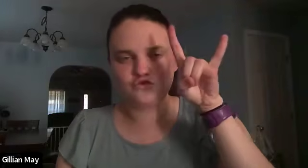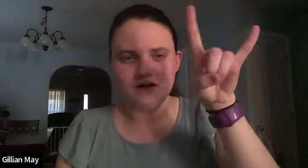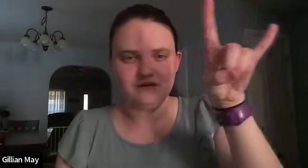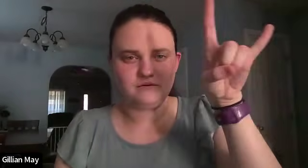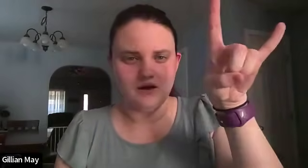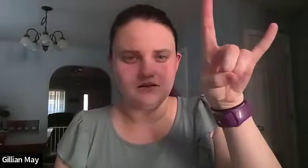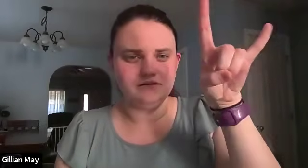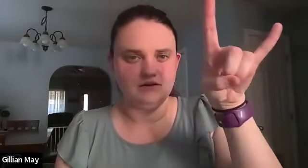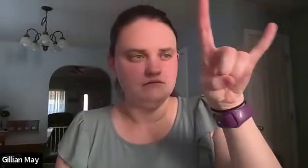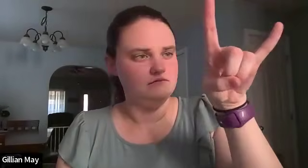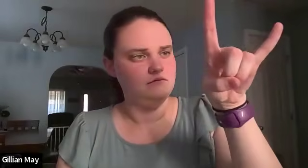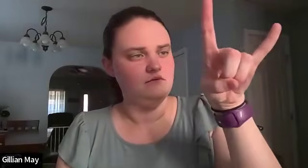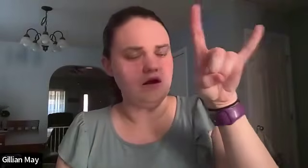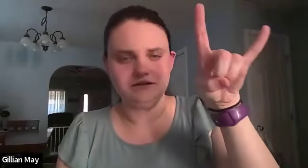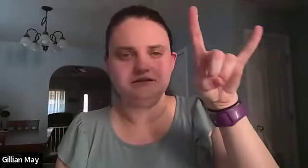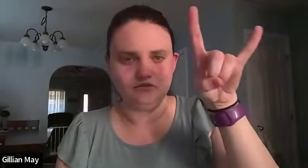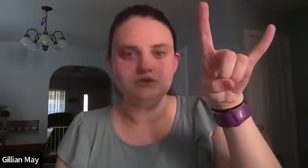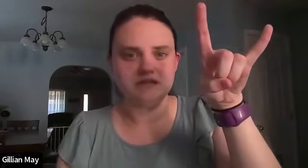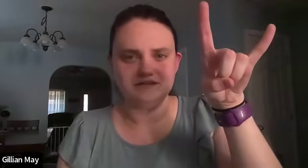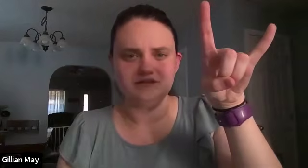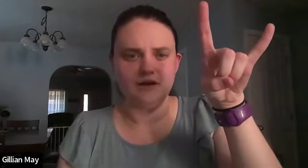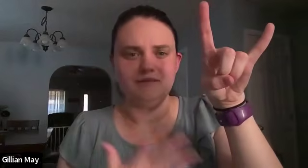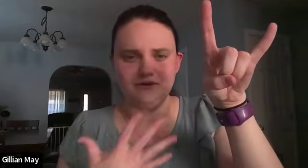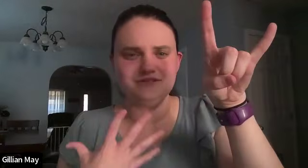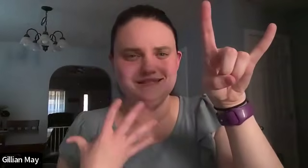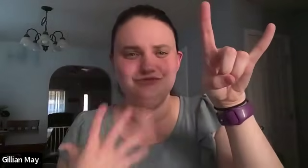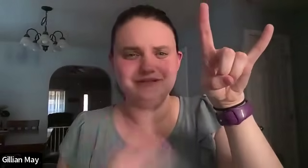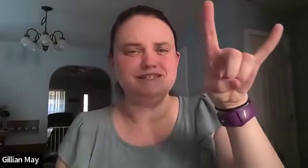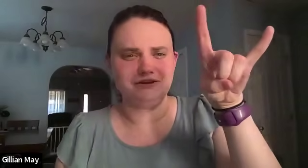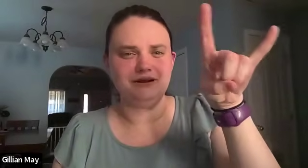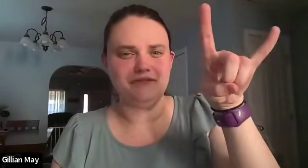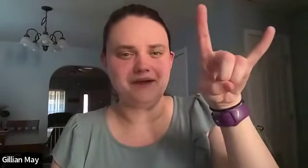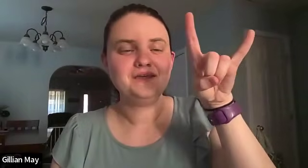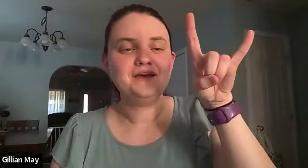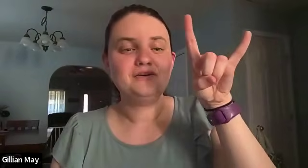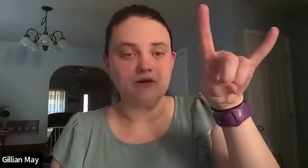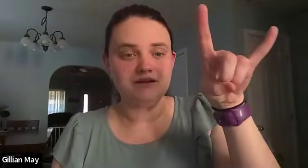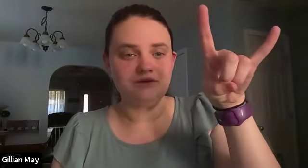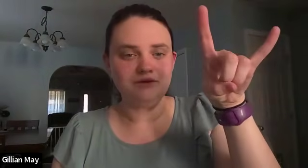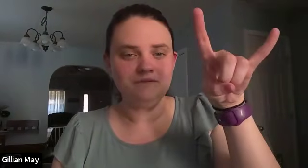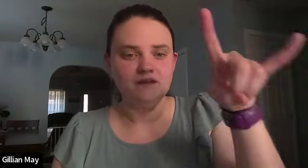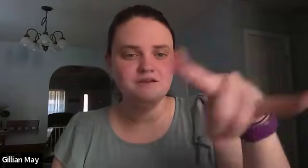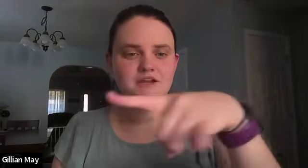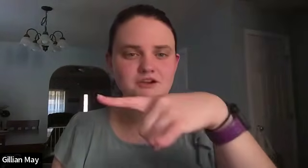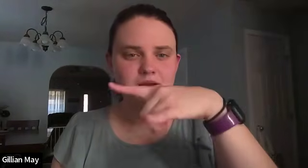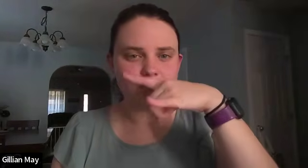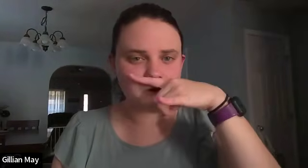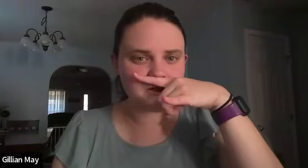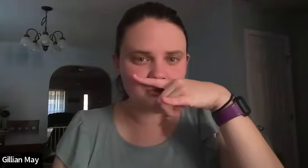the rock and roll sign. Sorry, my brain was really stuttering on that. Rock and roll, and you're going to put your